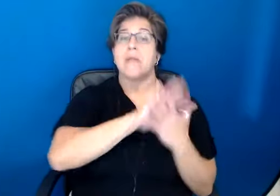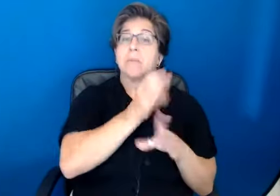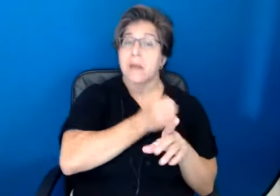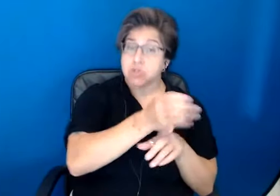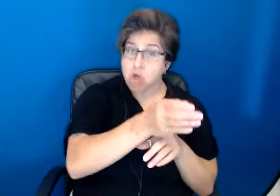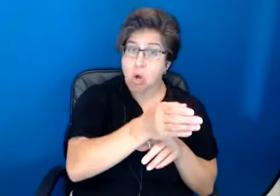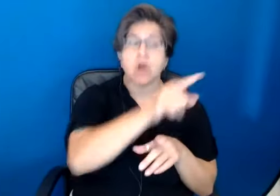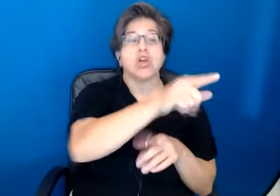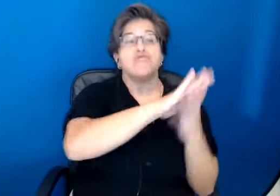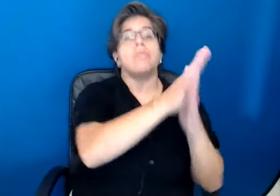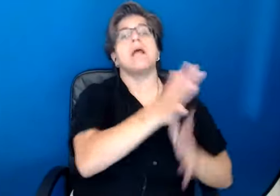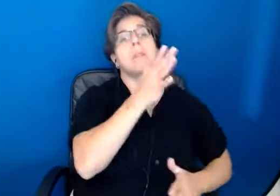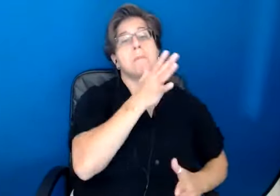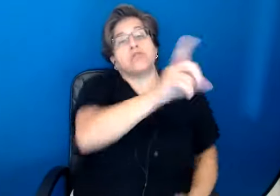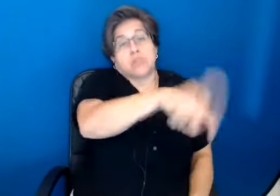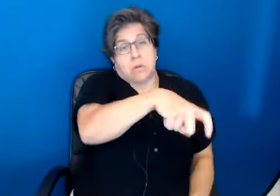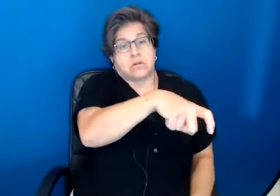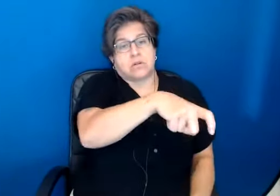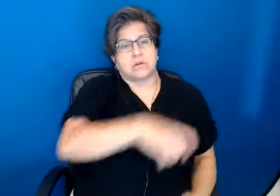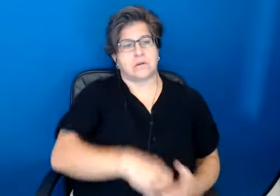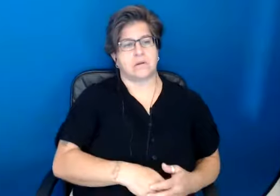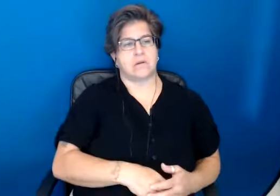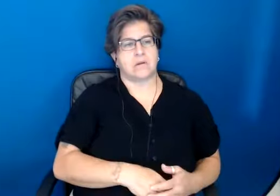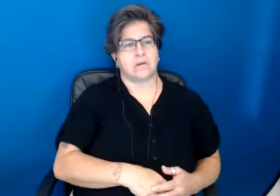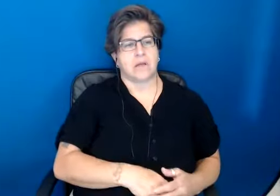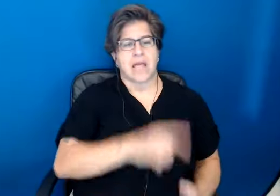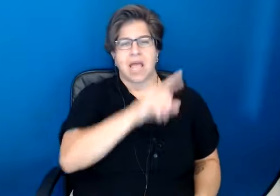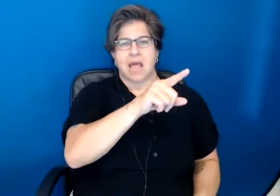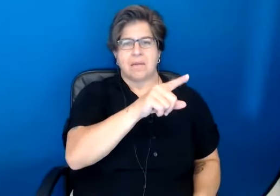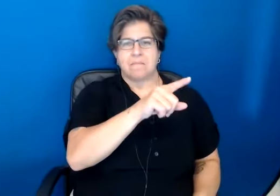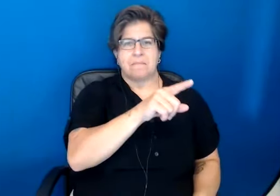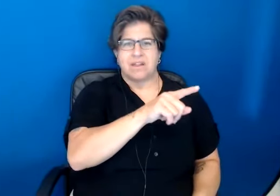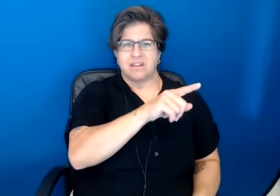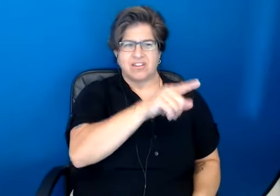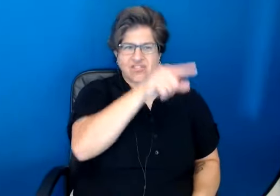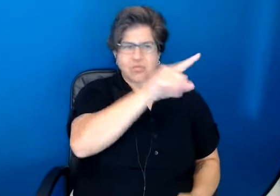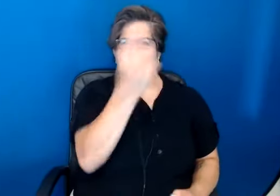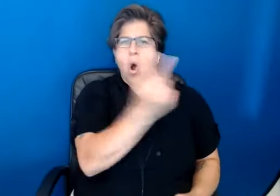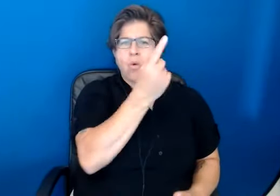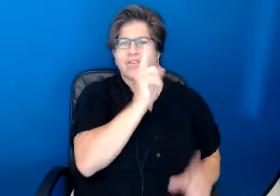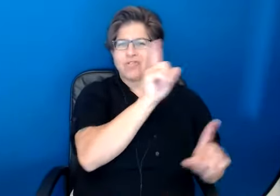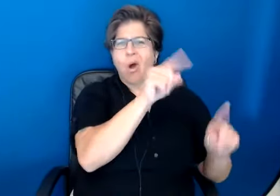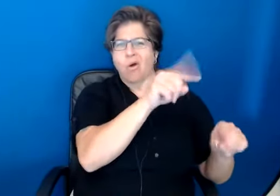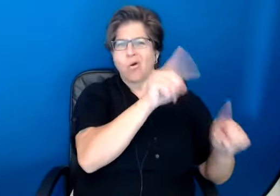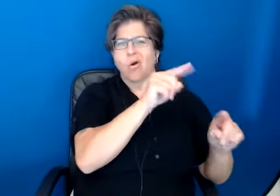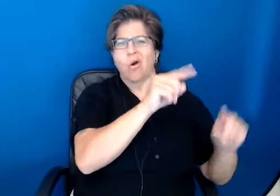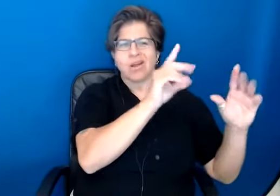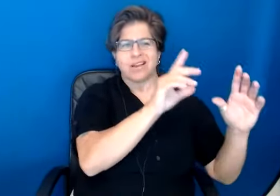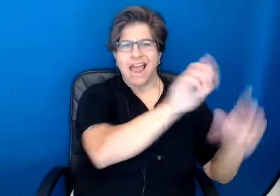I felt, because I didn't know. I couldn't communicate. I was frozen with fear. And I went to